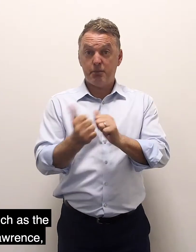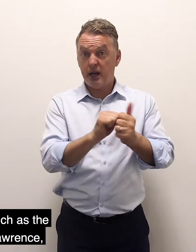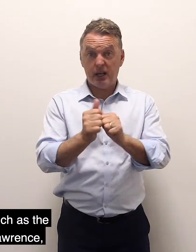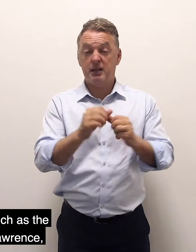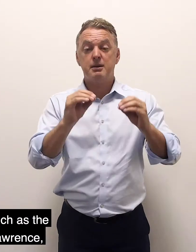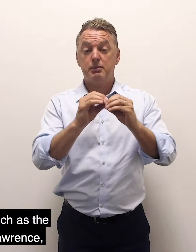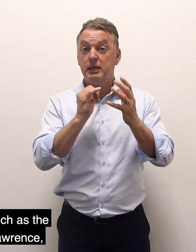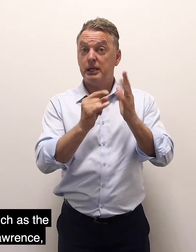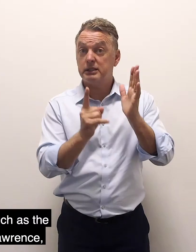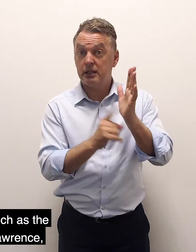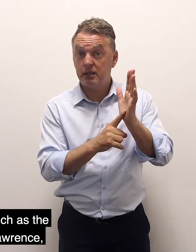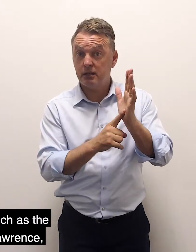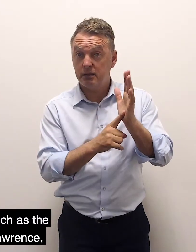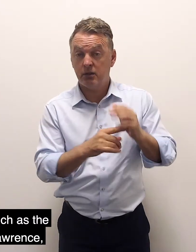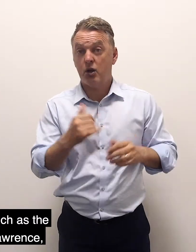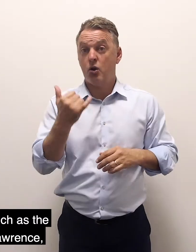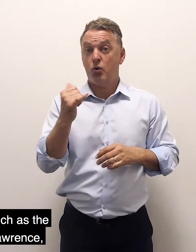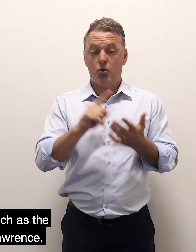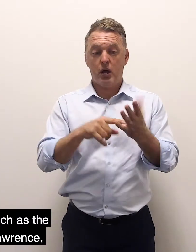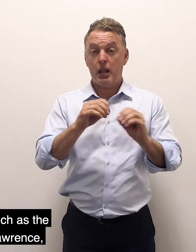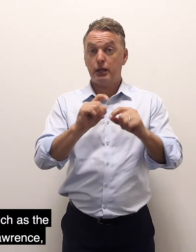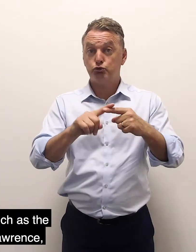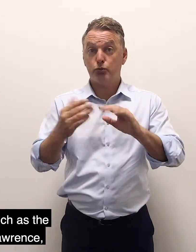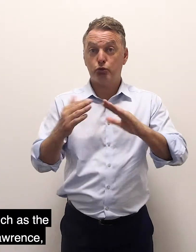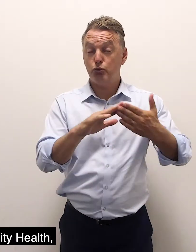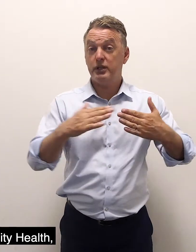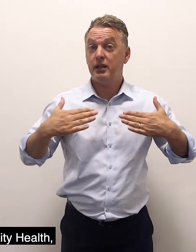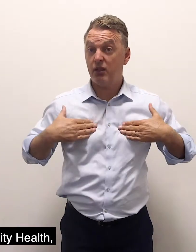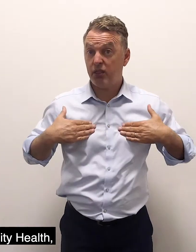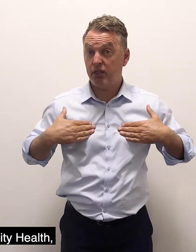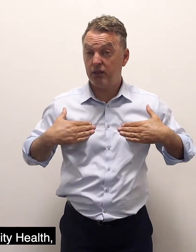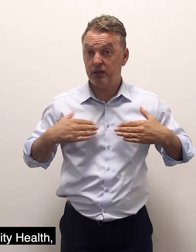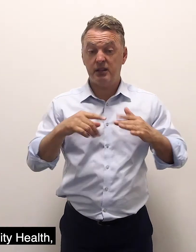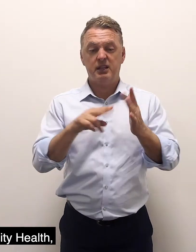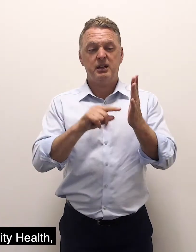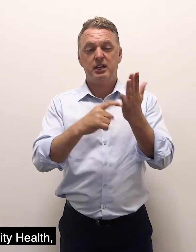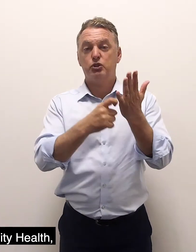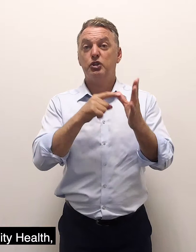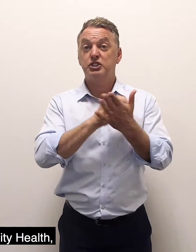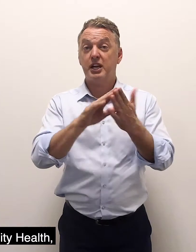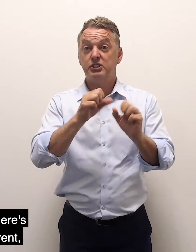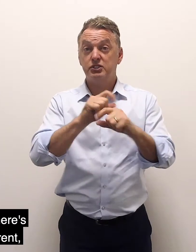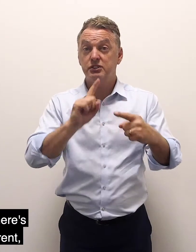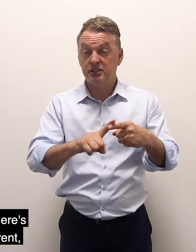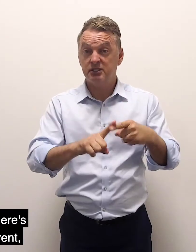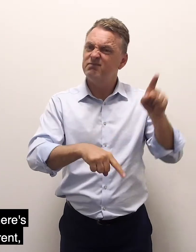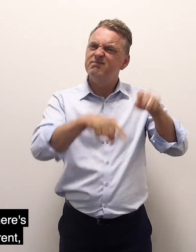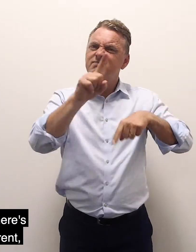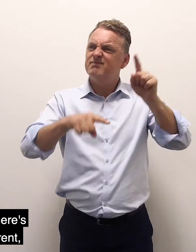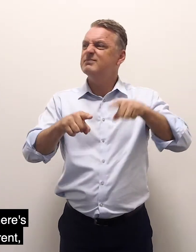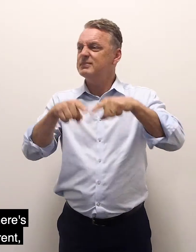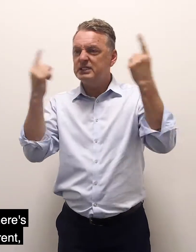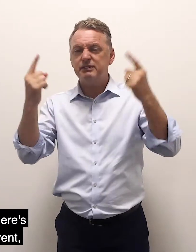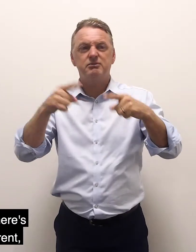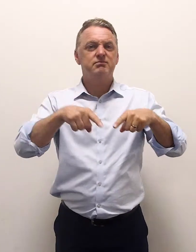Victoria, there are partners such as the Brotherhood of St Lawrence, the La Trobe Community Health, Interchange. There's